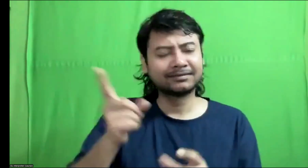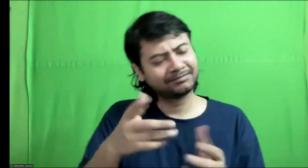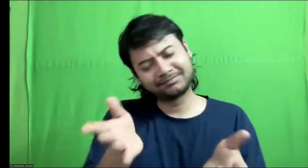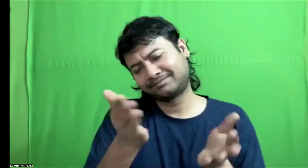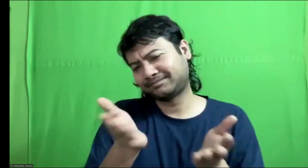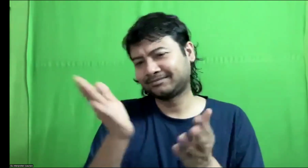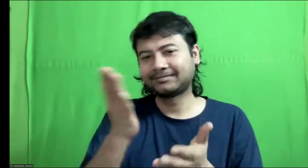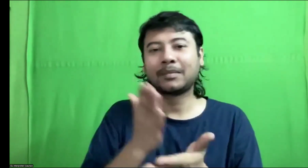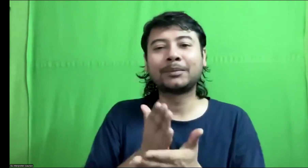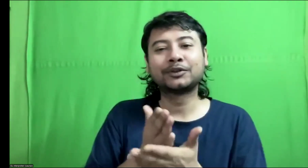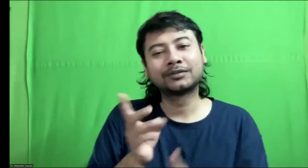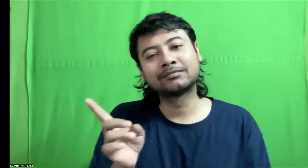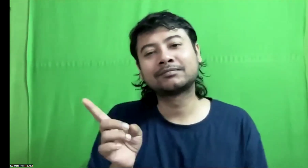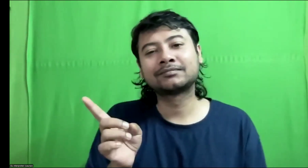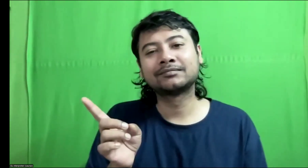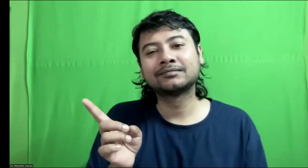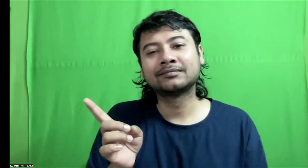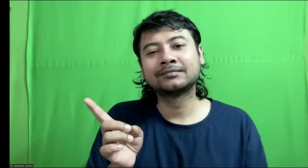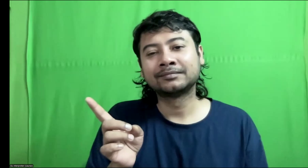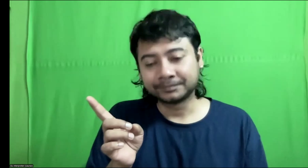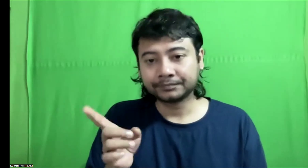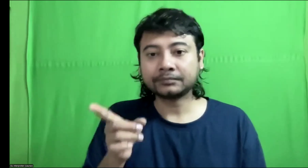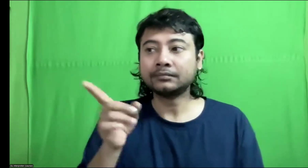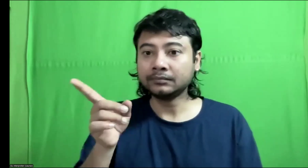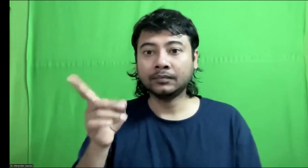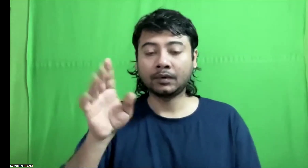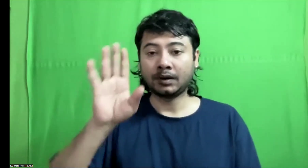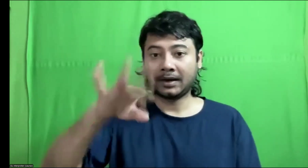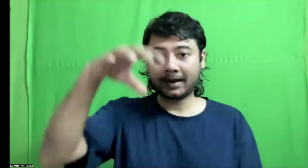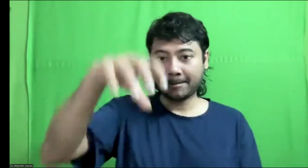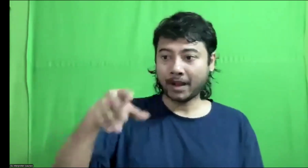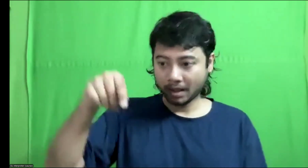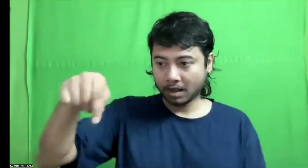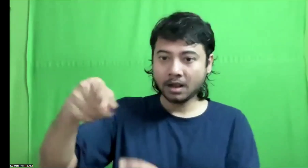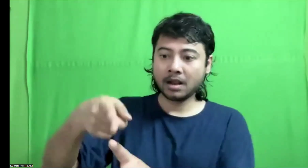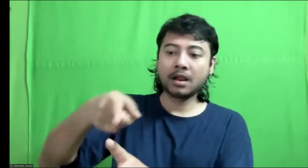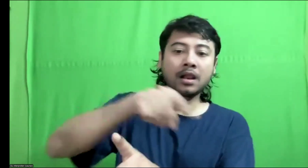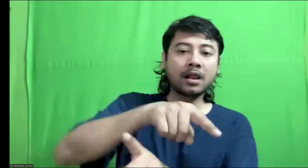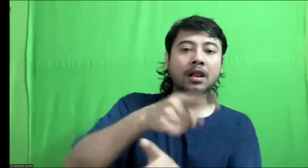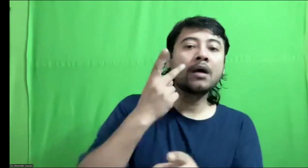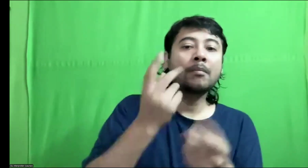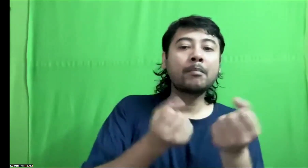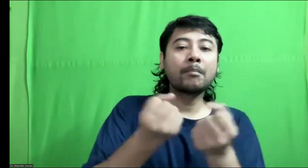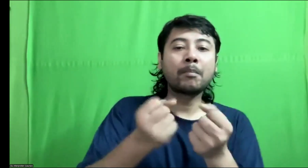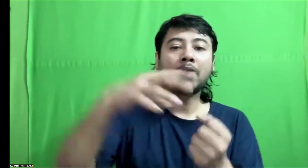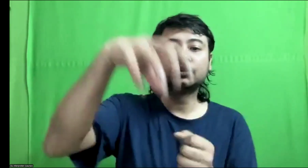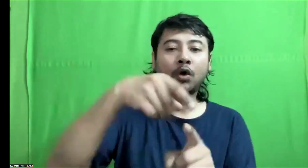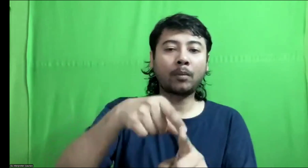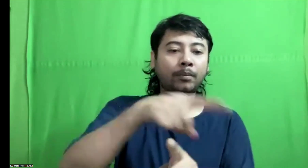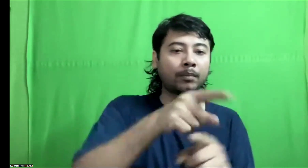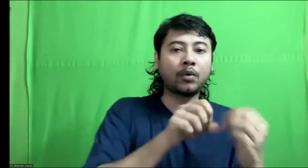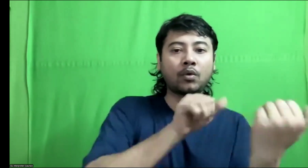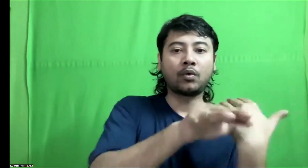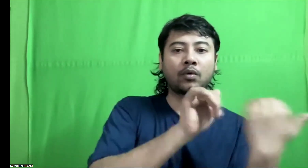bus stop. So every time people are coming down from a bus stop, we catch them, we tell them to come offer a lamp, come offer a lamp. And they feel